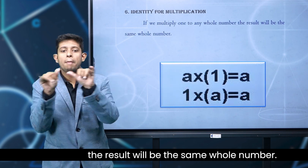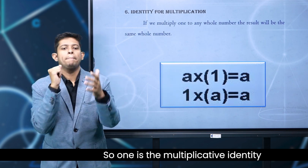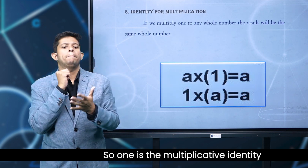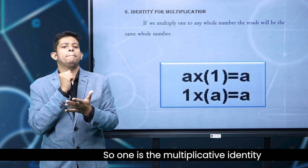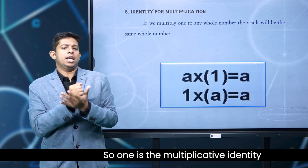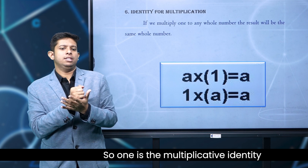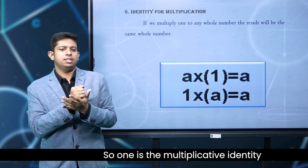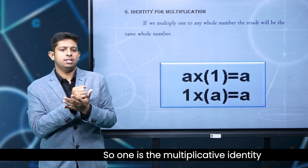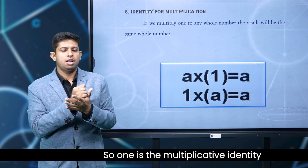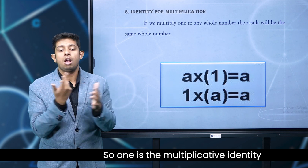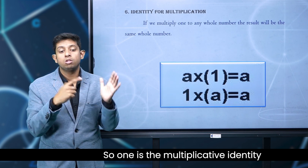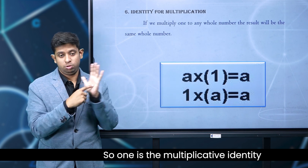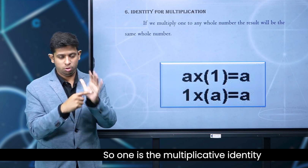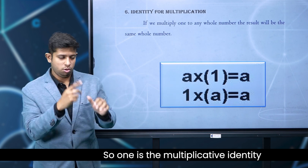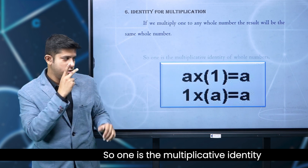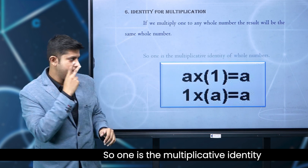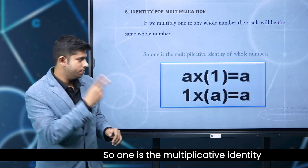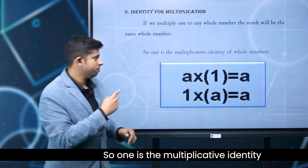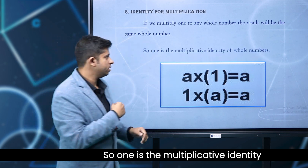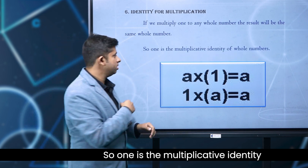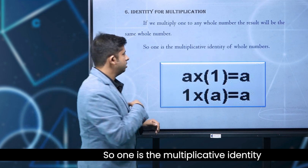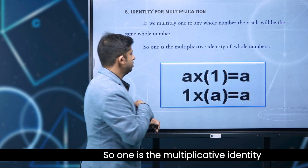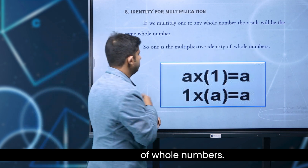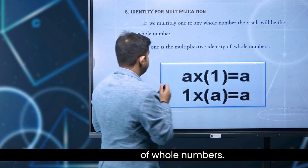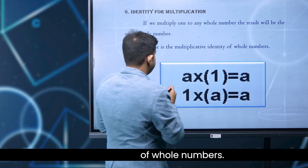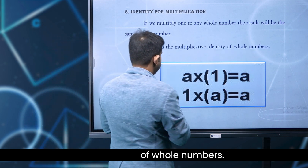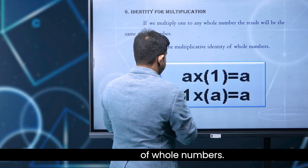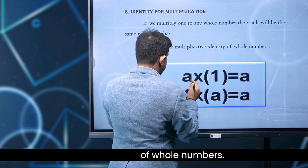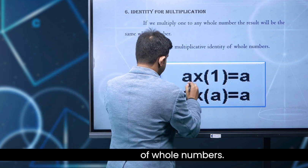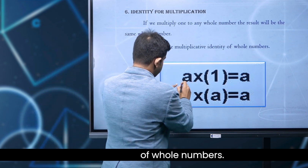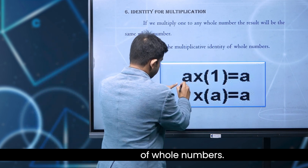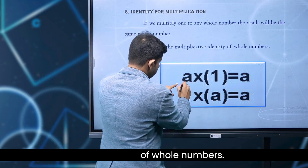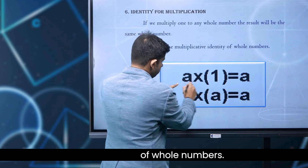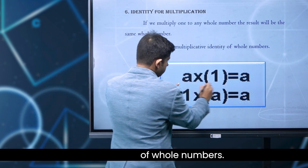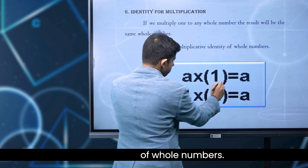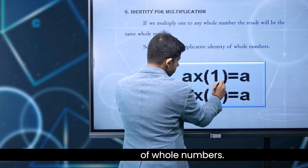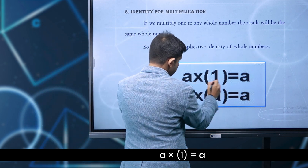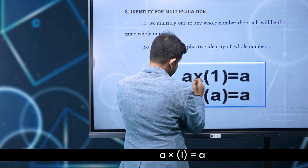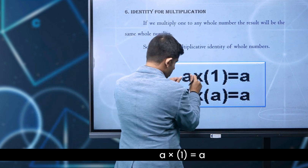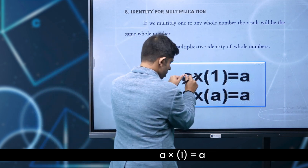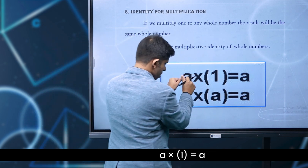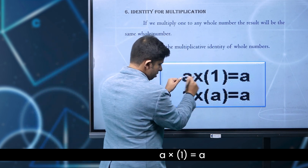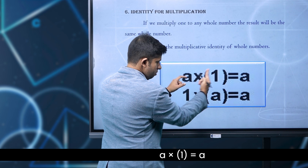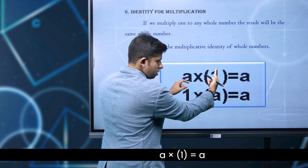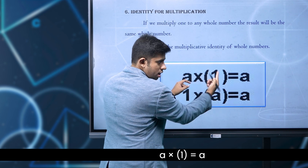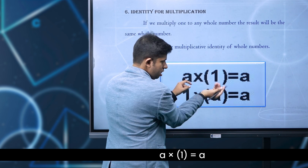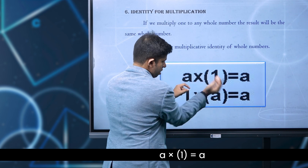So 1 is the multiplicative identity for whole numbers. A into 1 is equal to